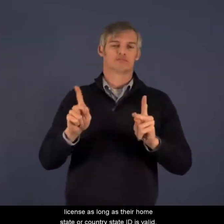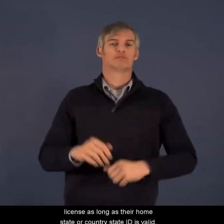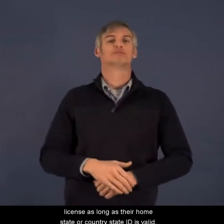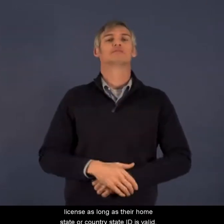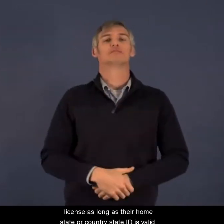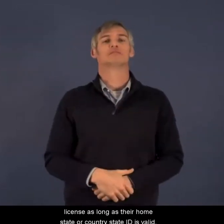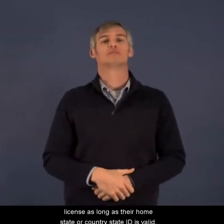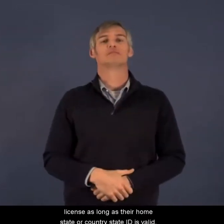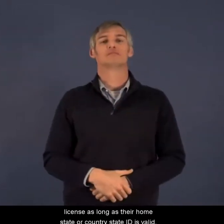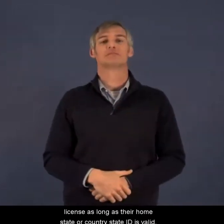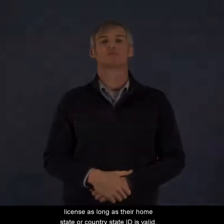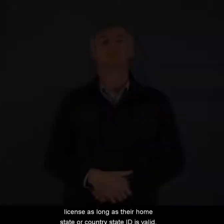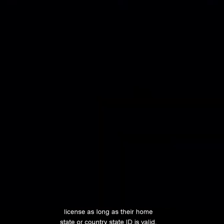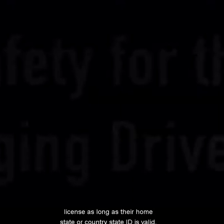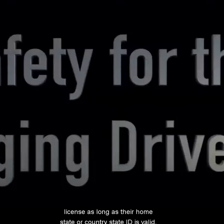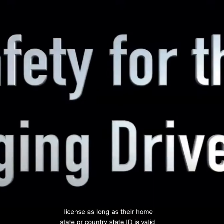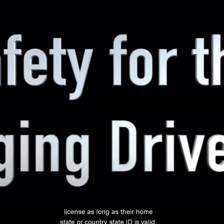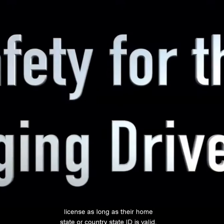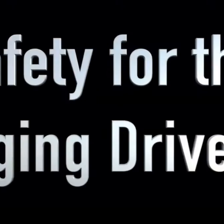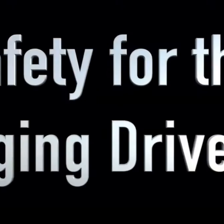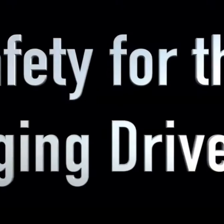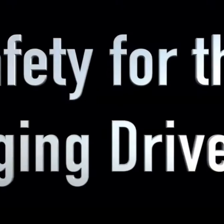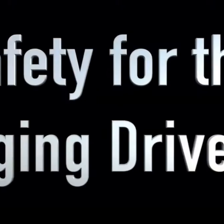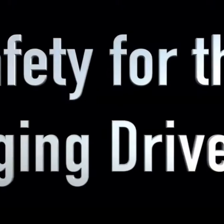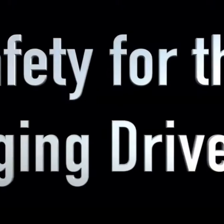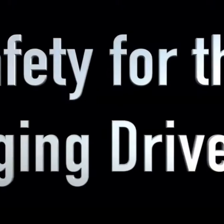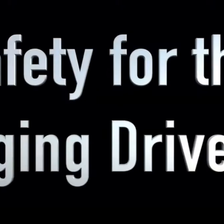home state or country state ID is valid.